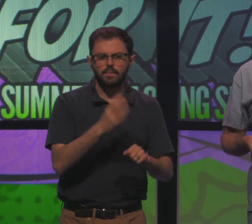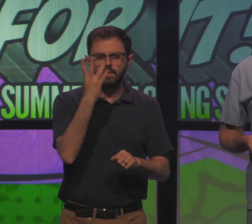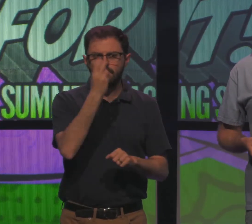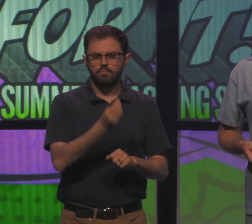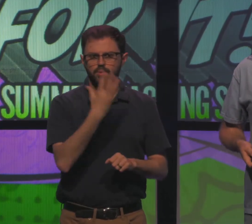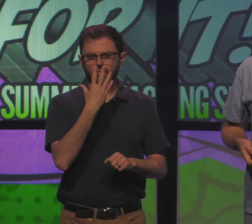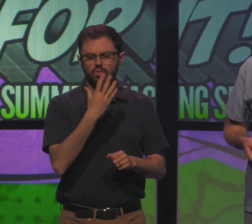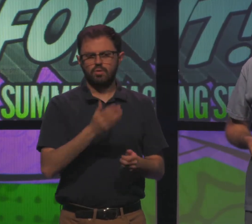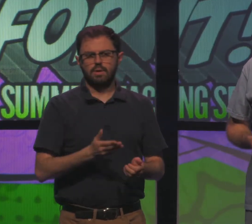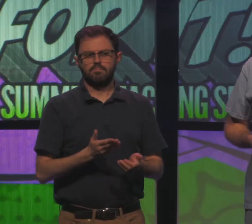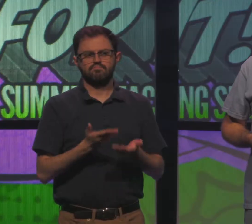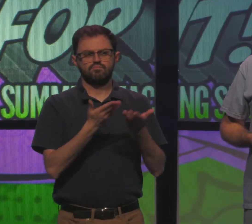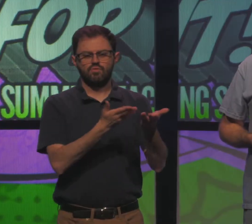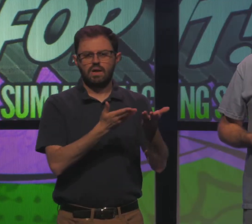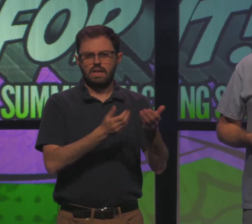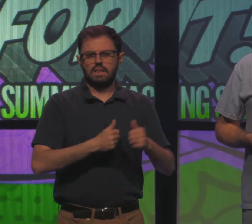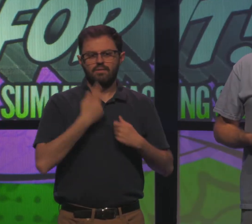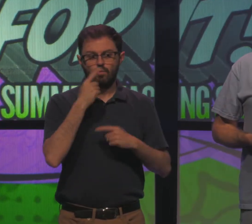for them.